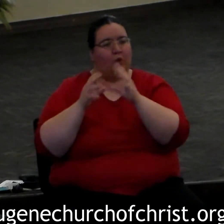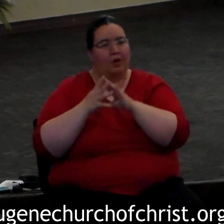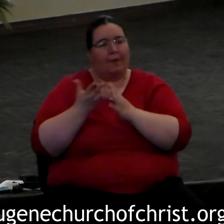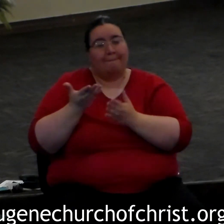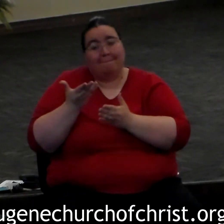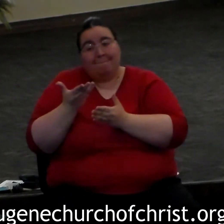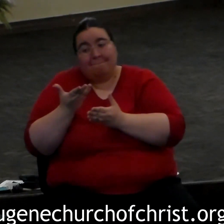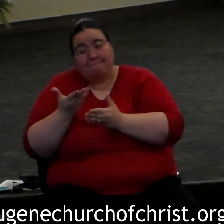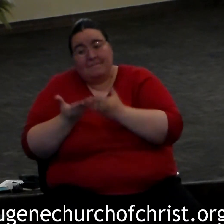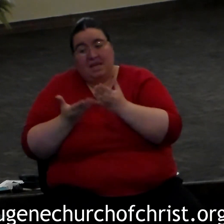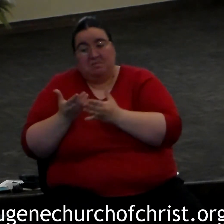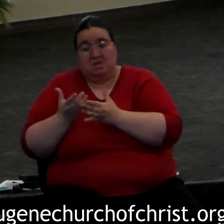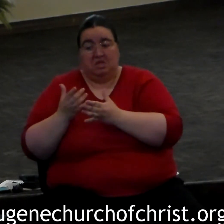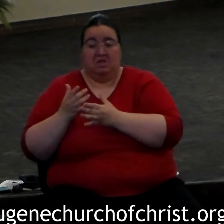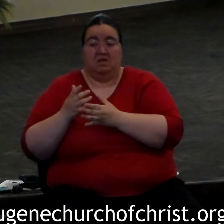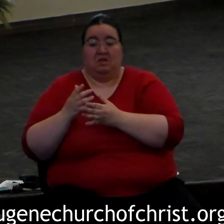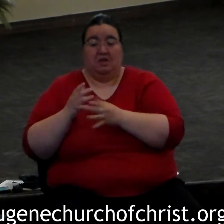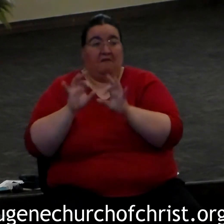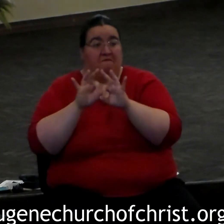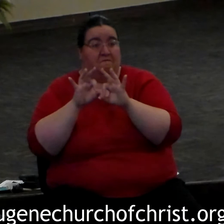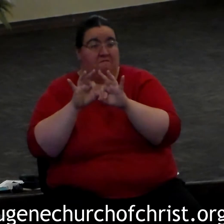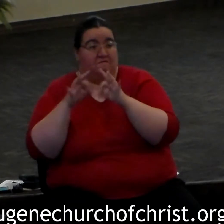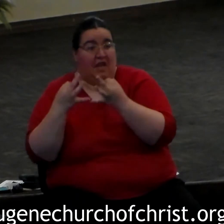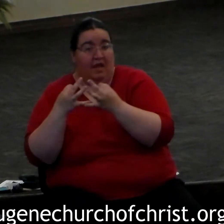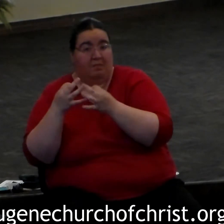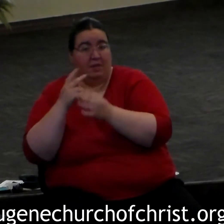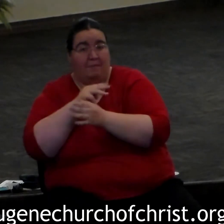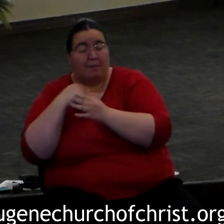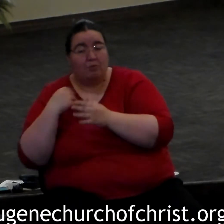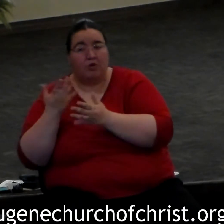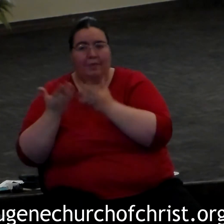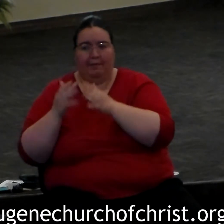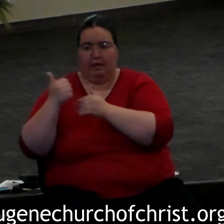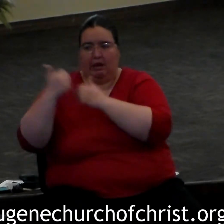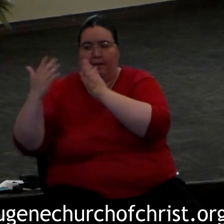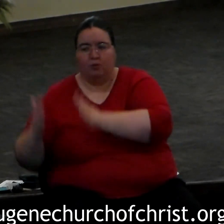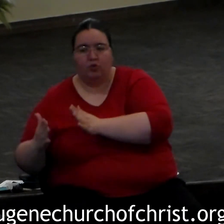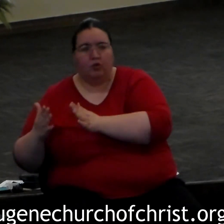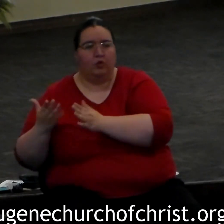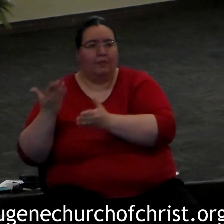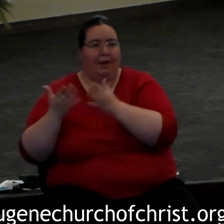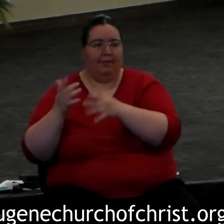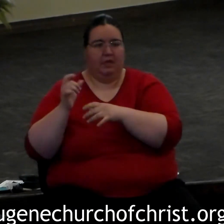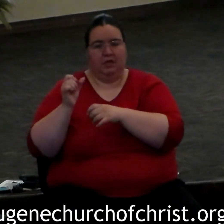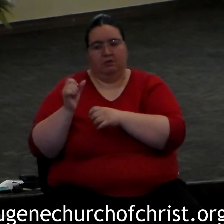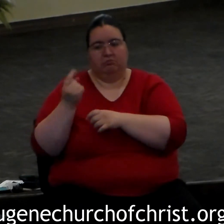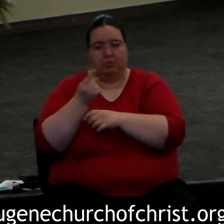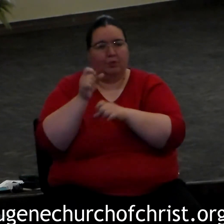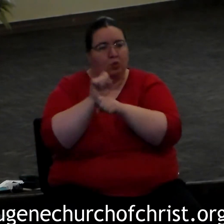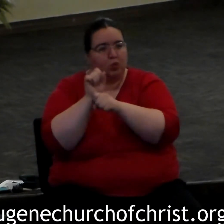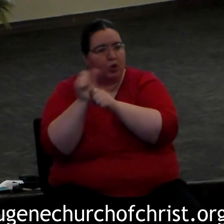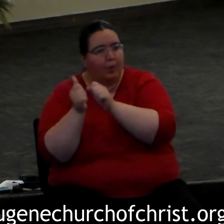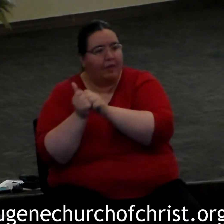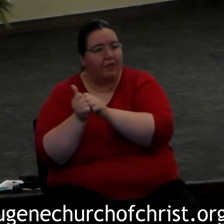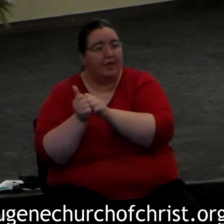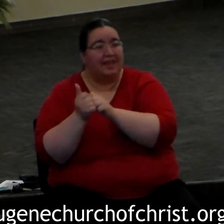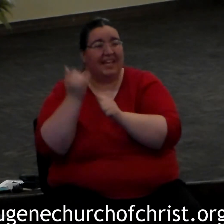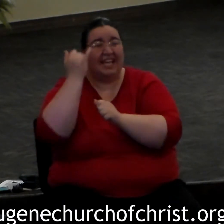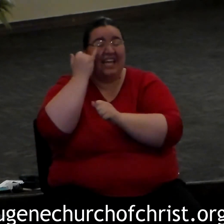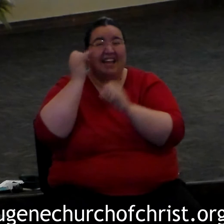neighbor. And if you don't have that someone in your mind, maybe God is going to throw that person in front of you this week. You will encounter